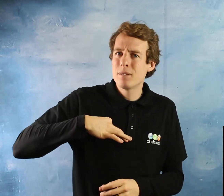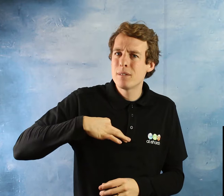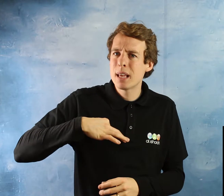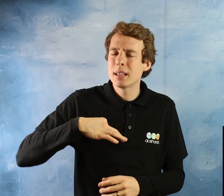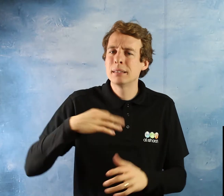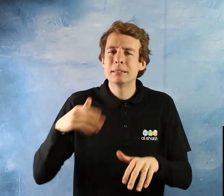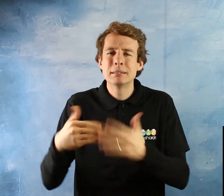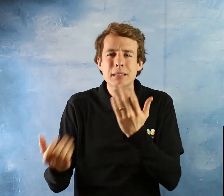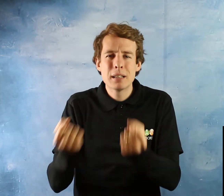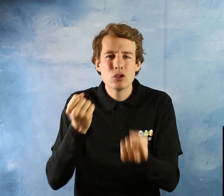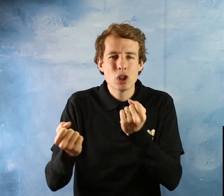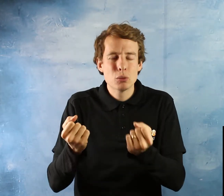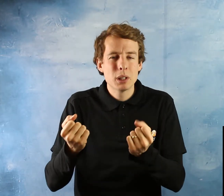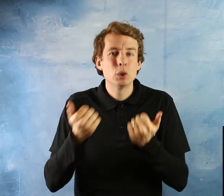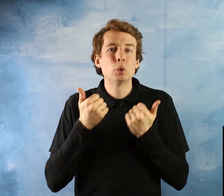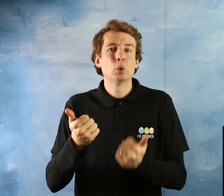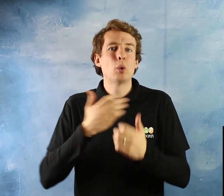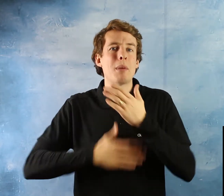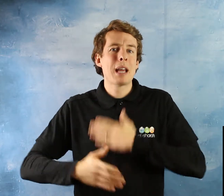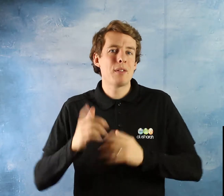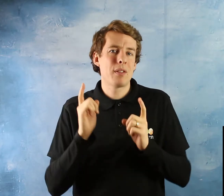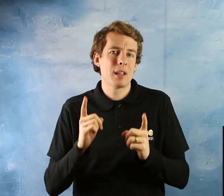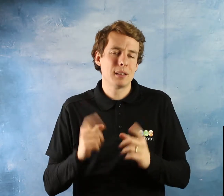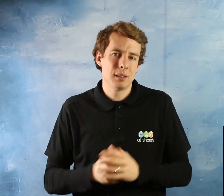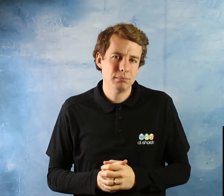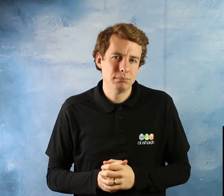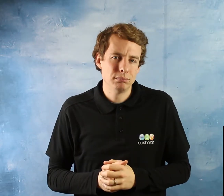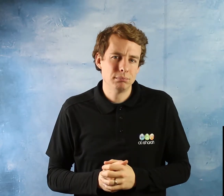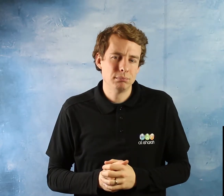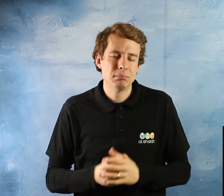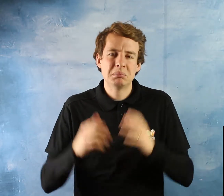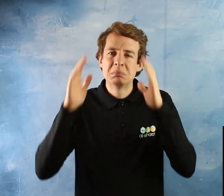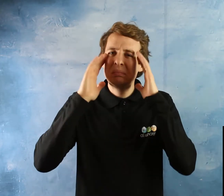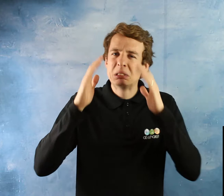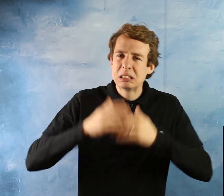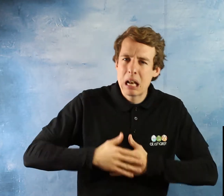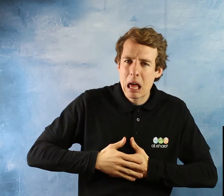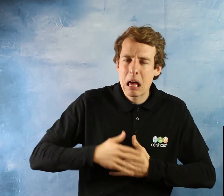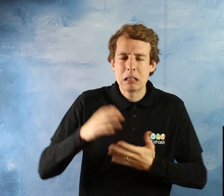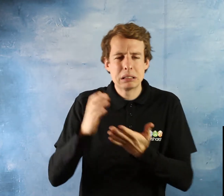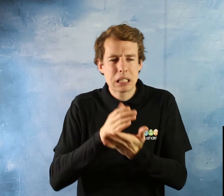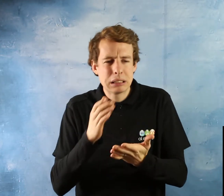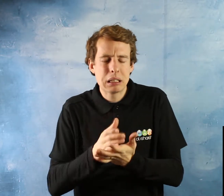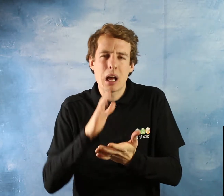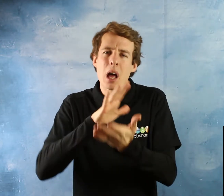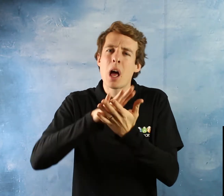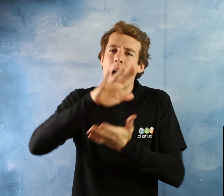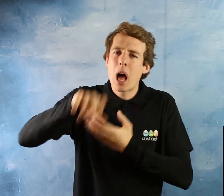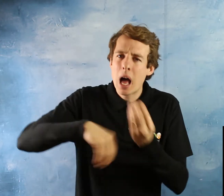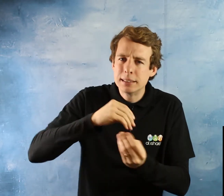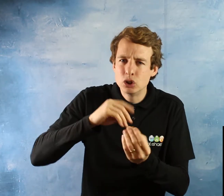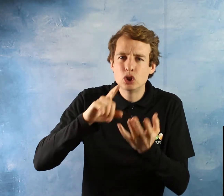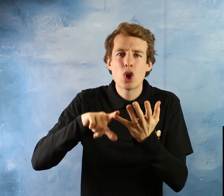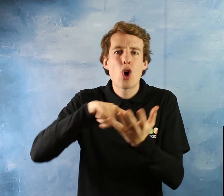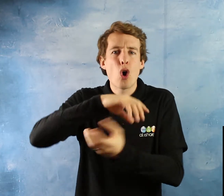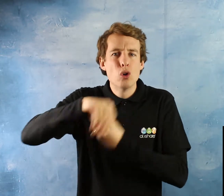priority, mashallah, and fasting, Hajj, Umrah, giving Sadaqah, all these are good. But you see